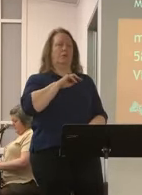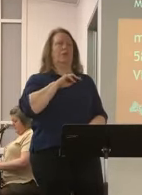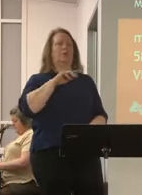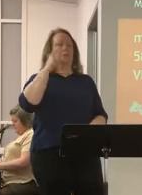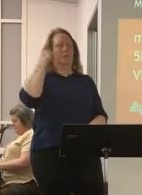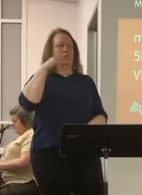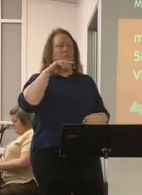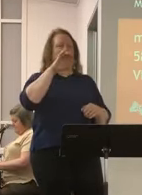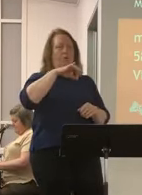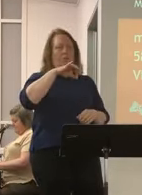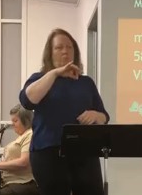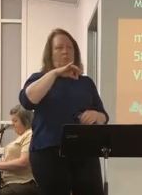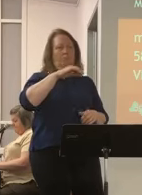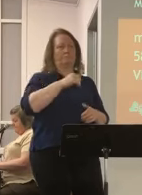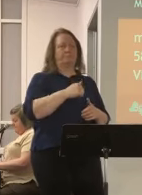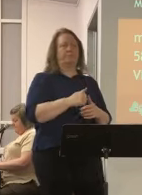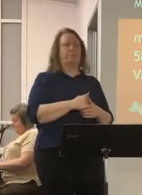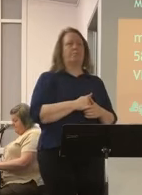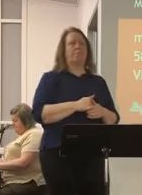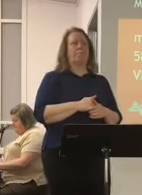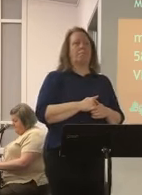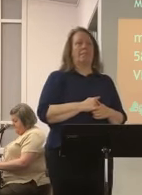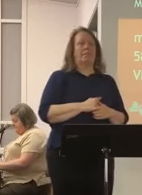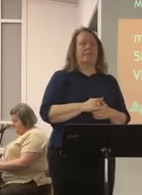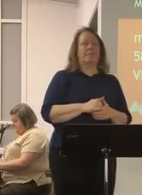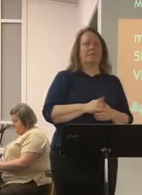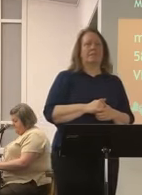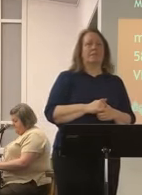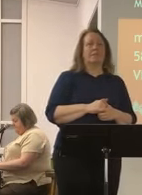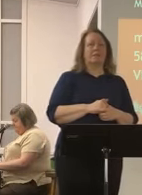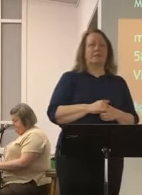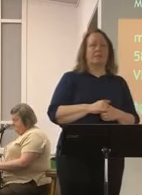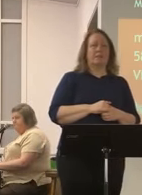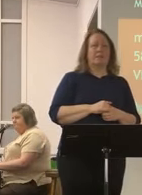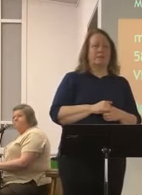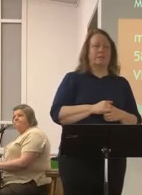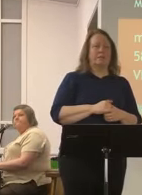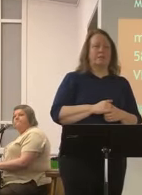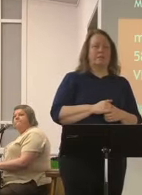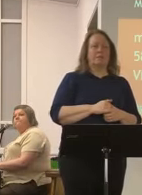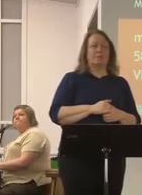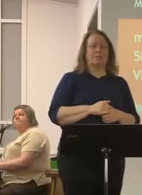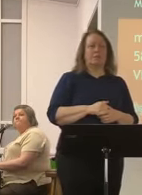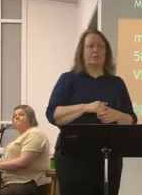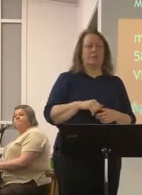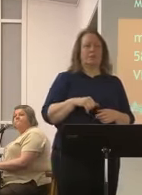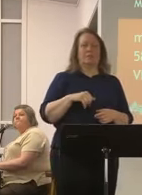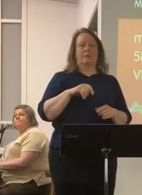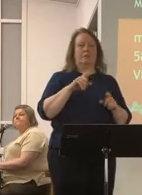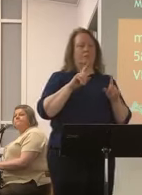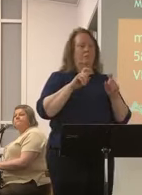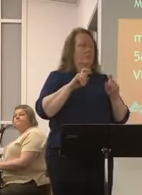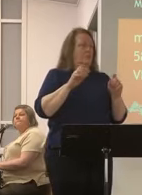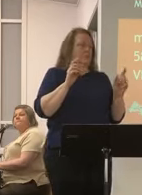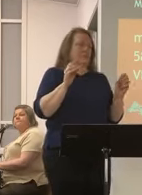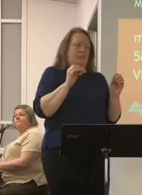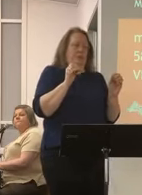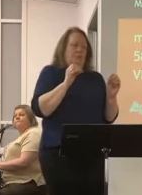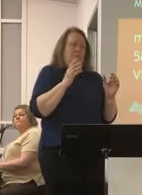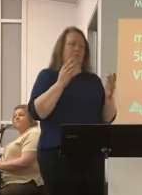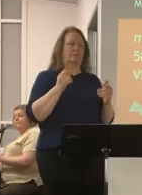the service and we can sort that, you know, get you a ballot appropriately. So, if there are no other questions, can I have